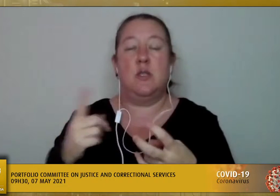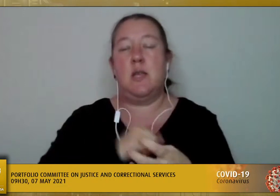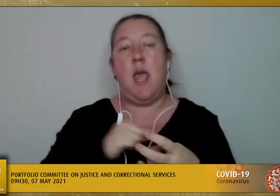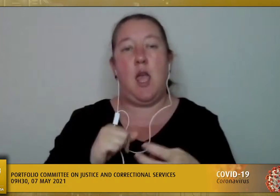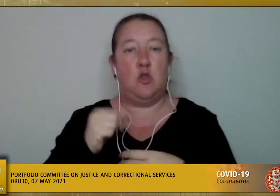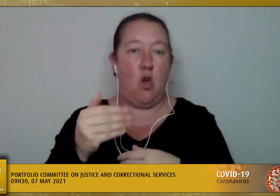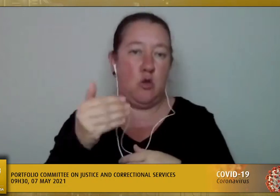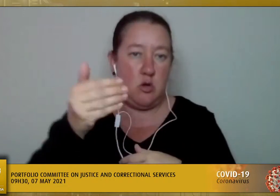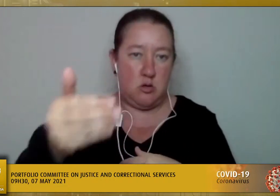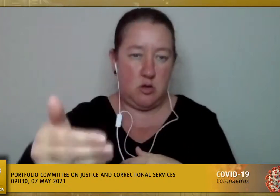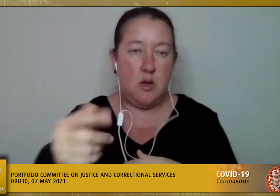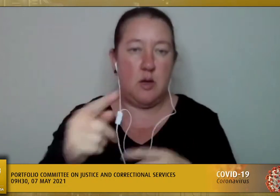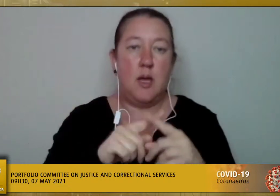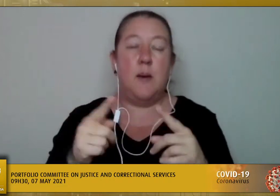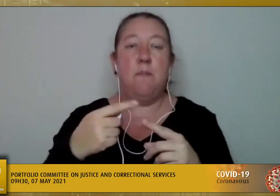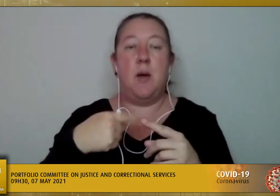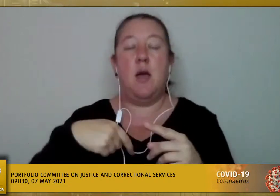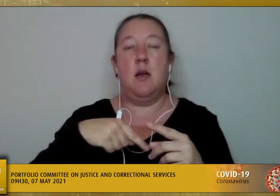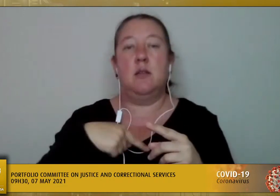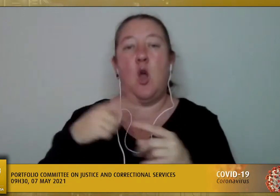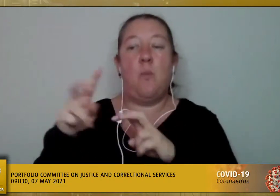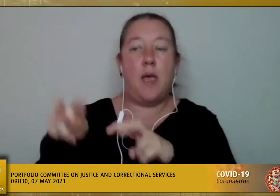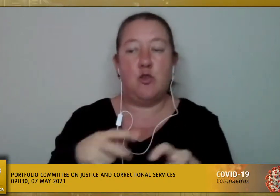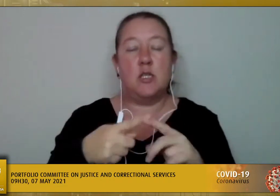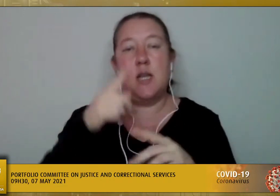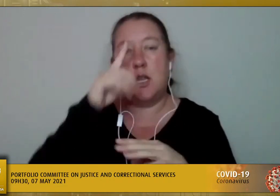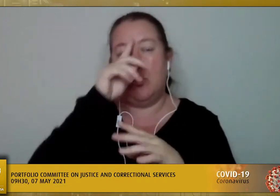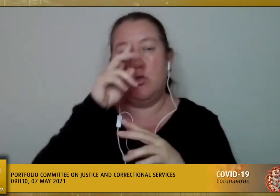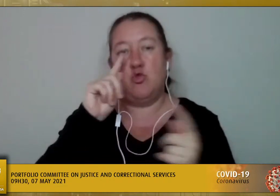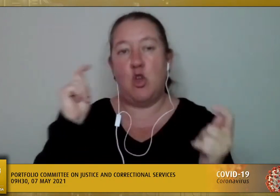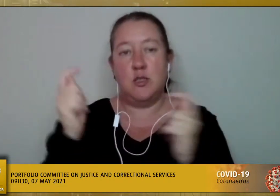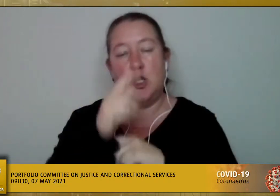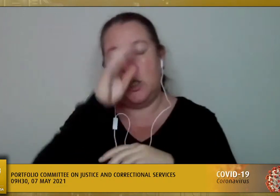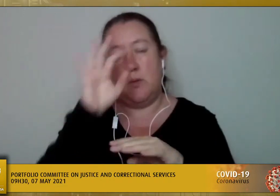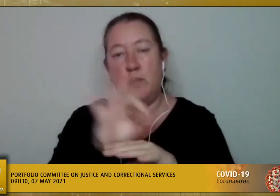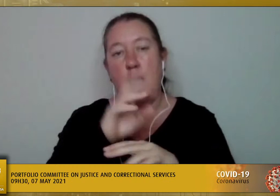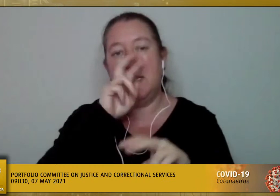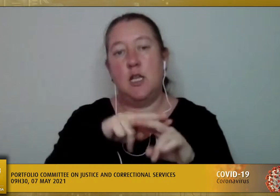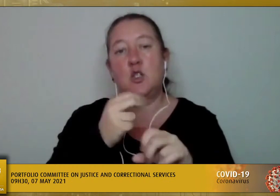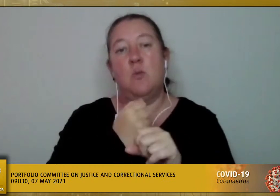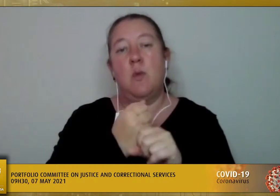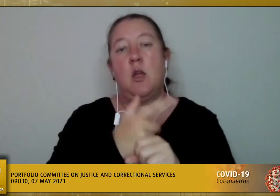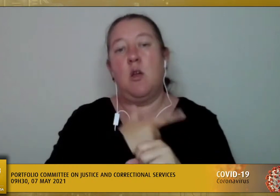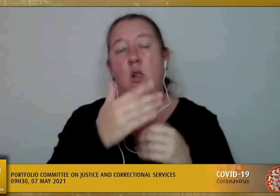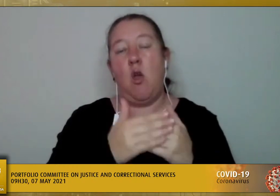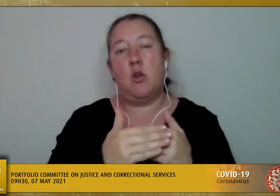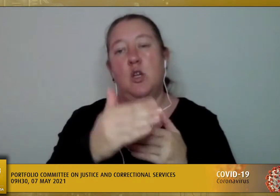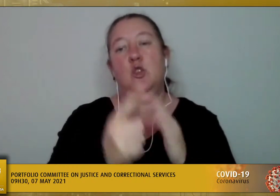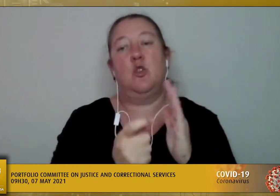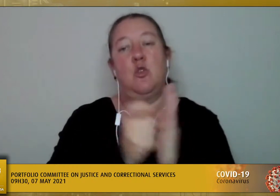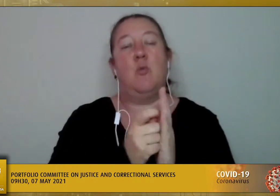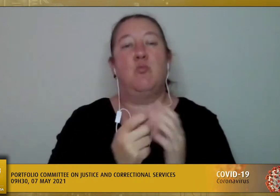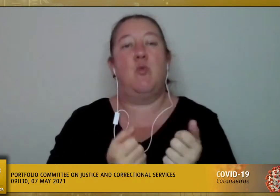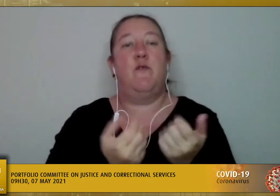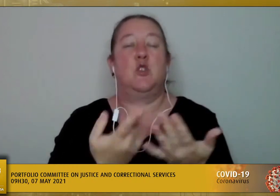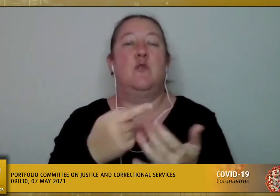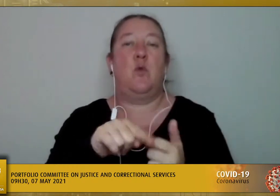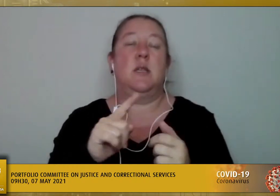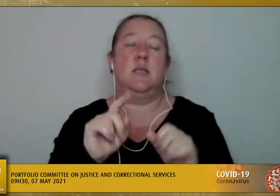basis but out migration in our transition plan needs to make longer term provision for this capability